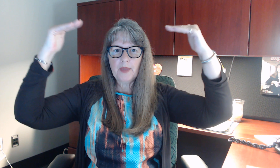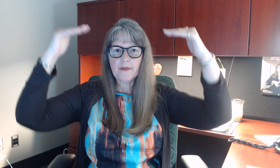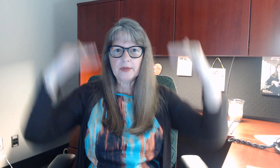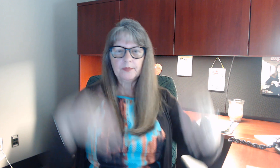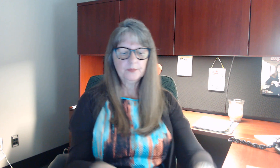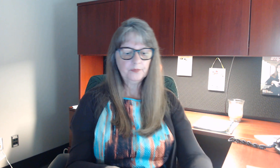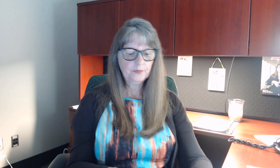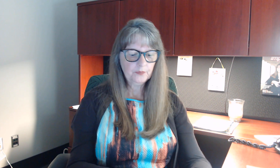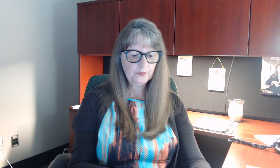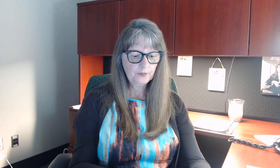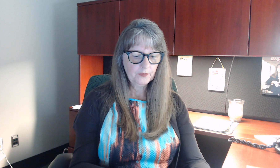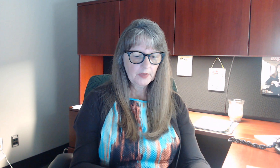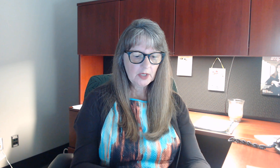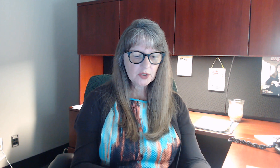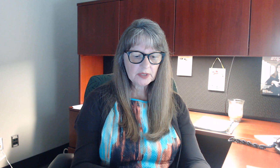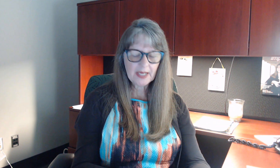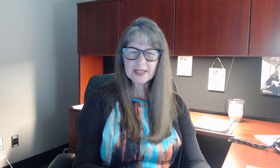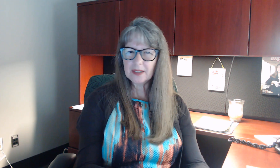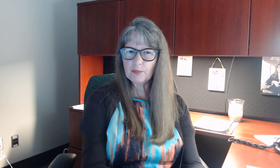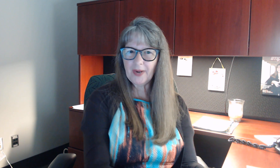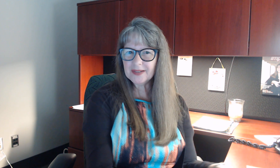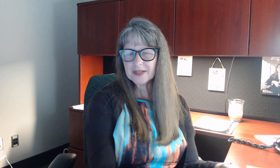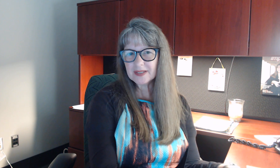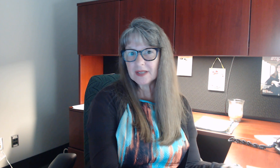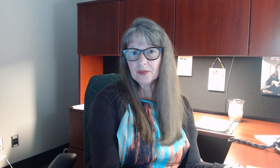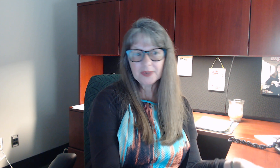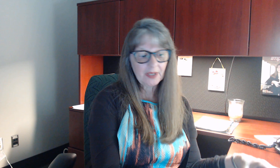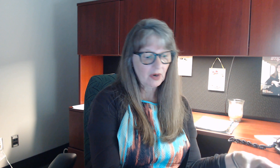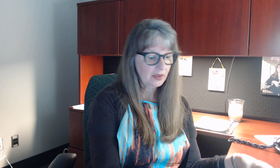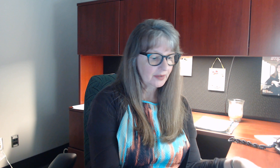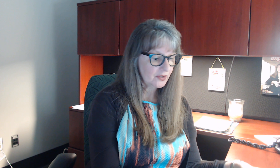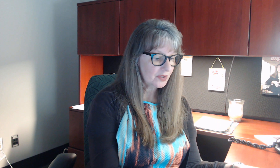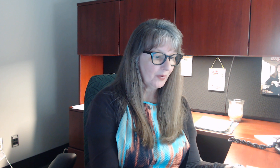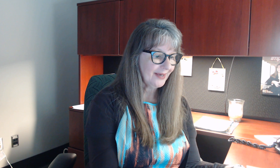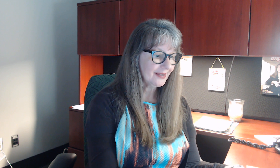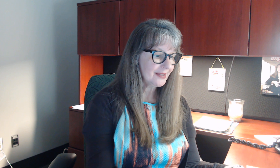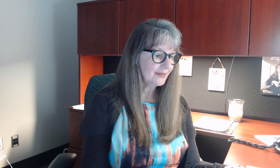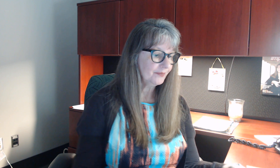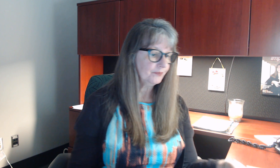Heaven. It just takes a little practice. It's not really hard. It's just practice.